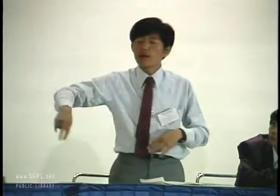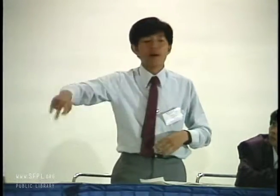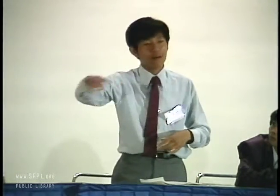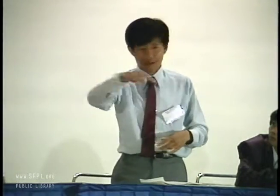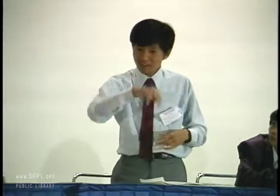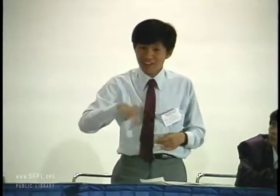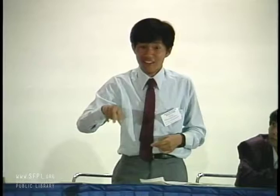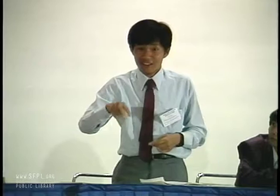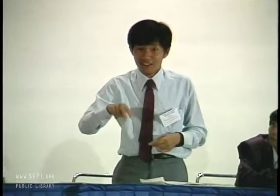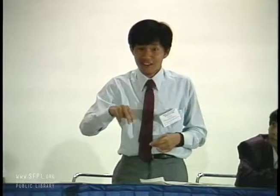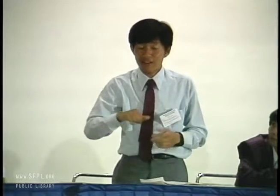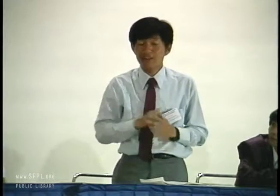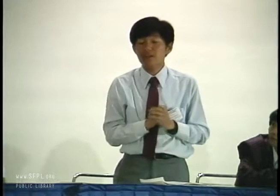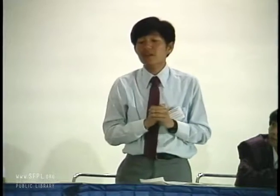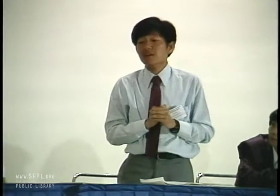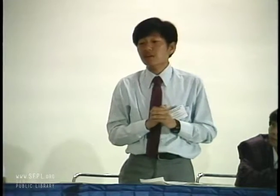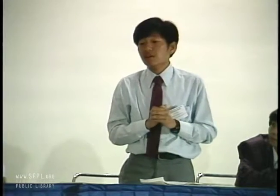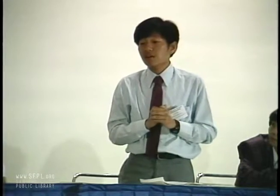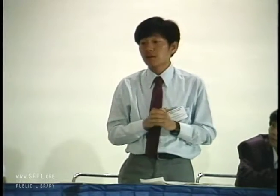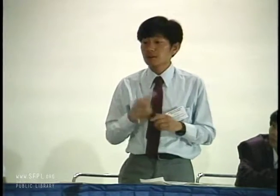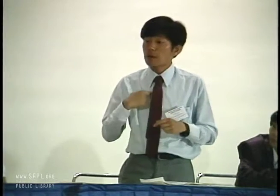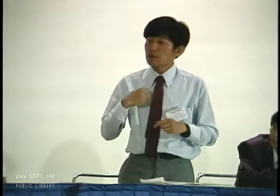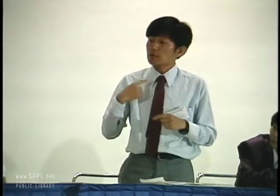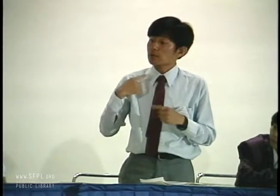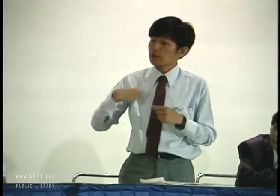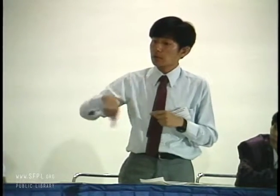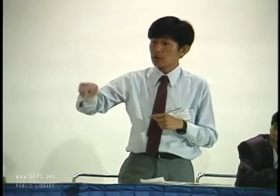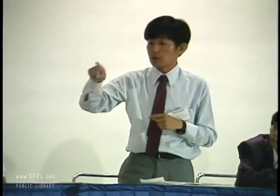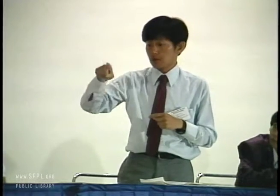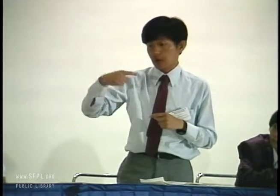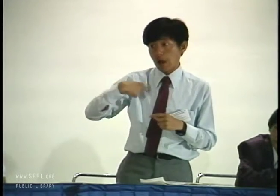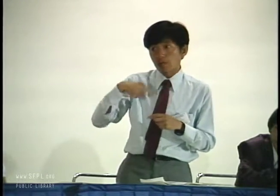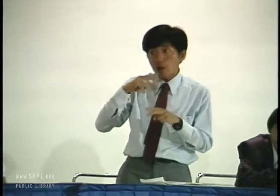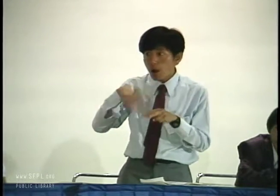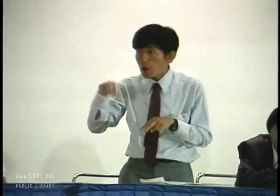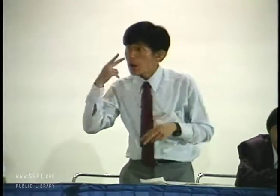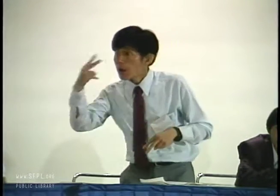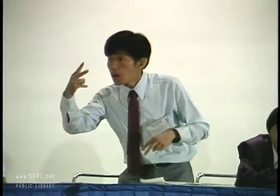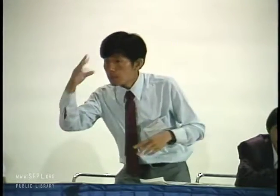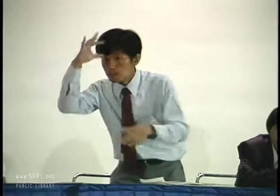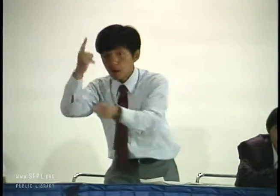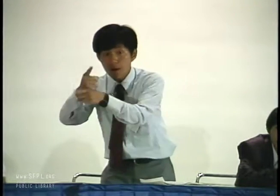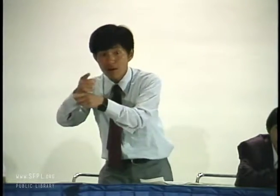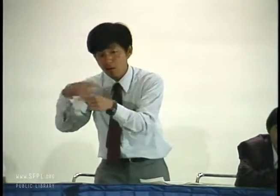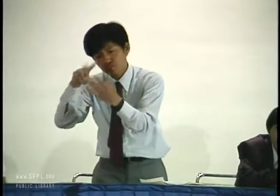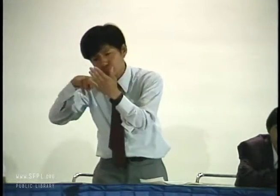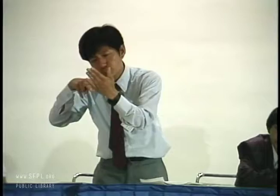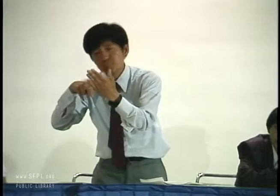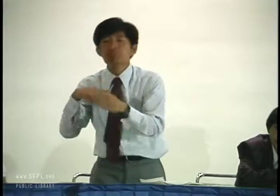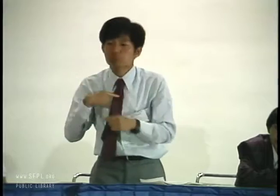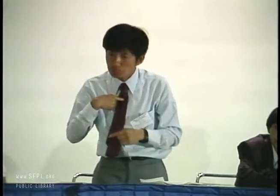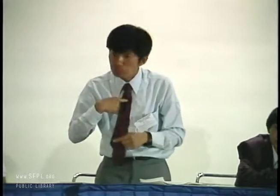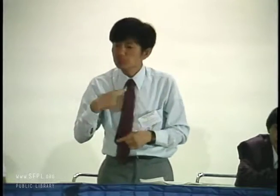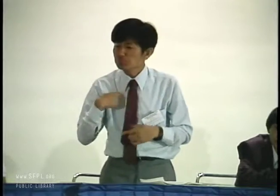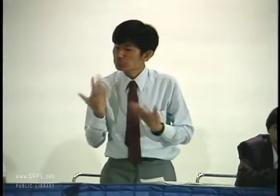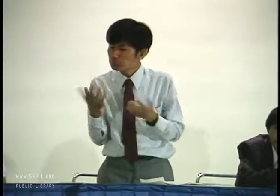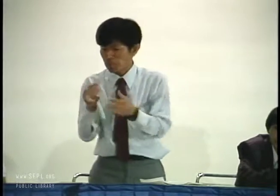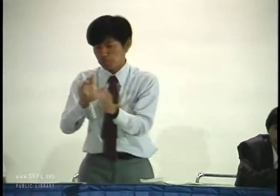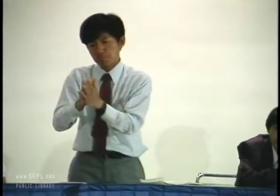And so for those reasons and the limited communication, I spent most of my time playing. But I would see my brother reading a